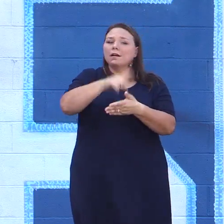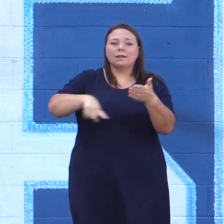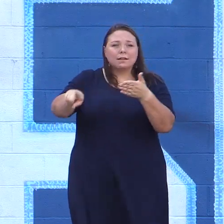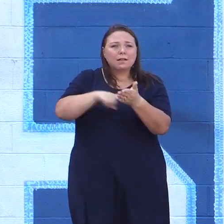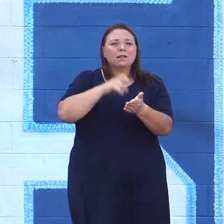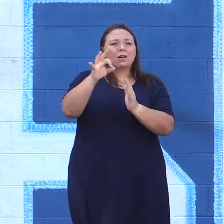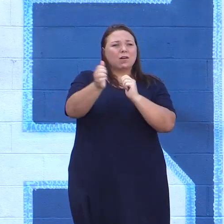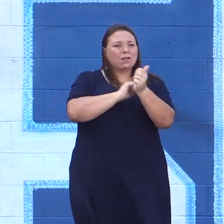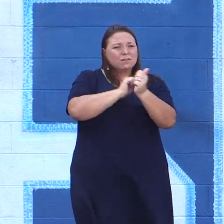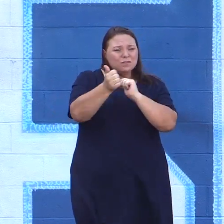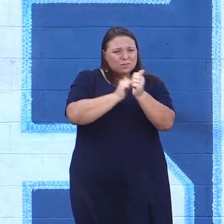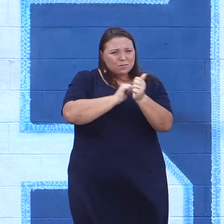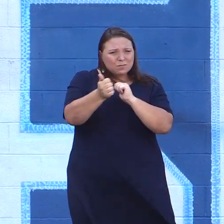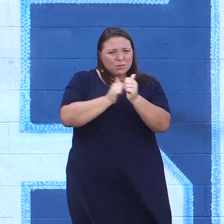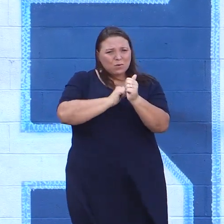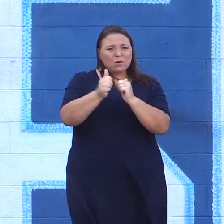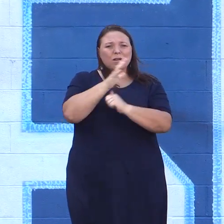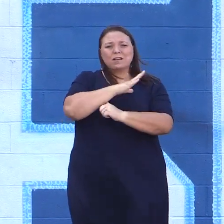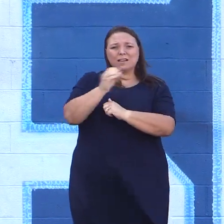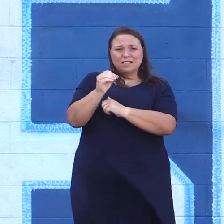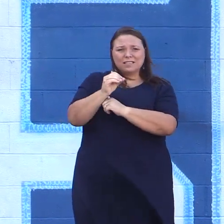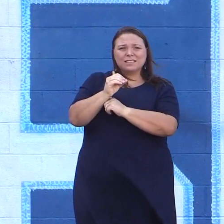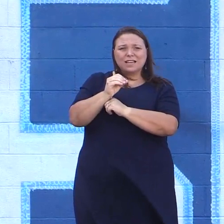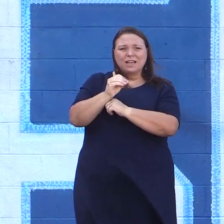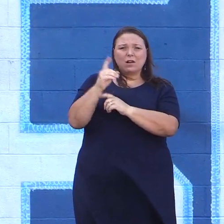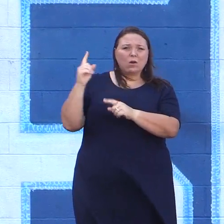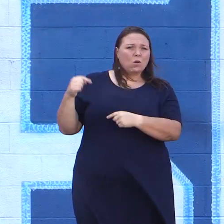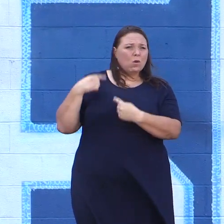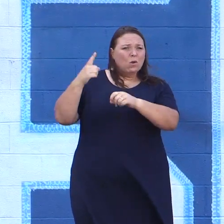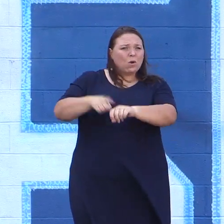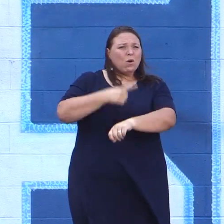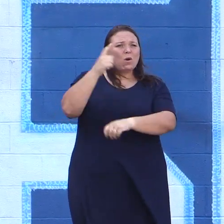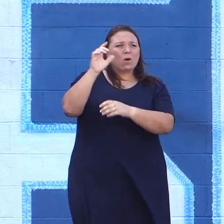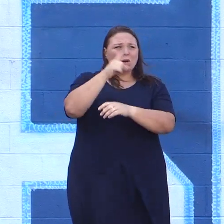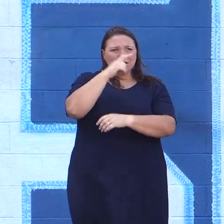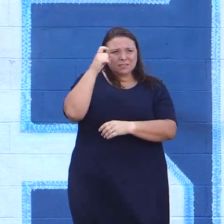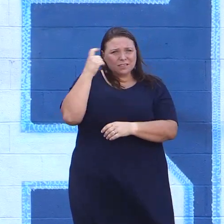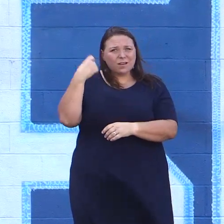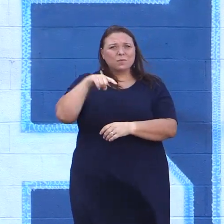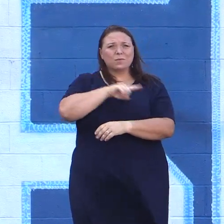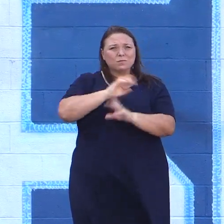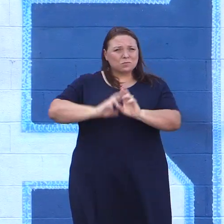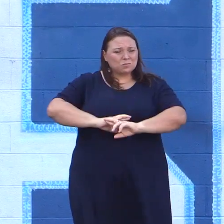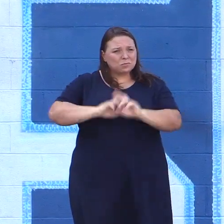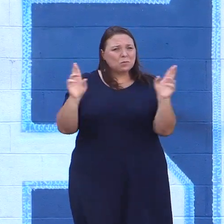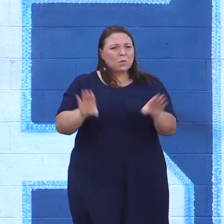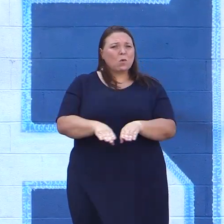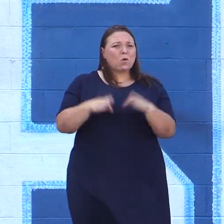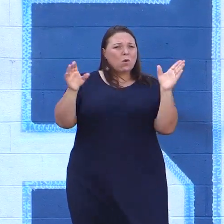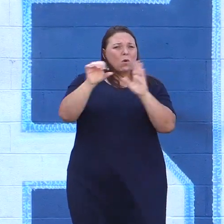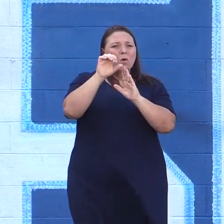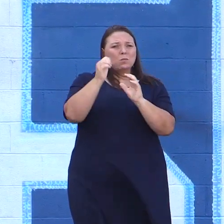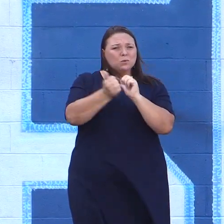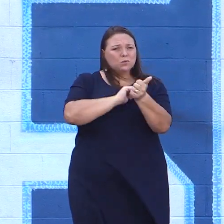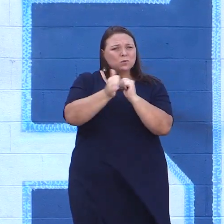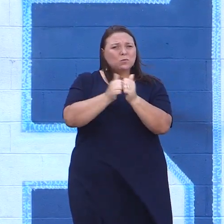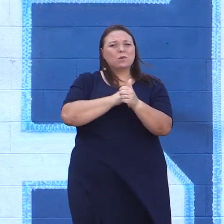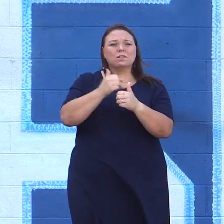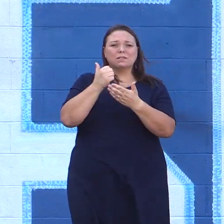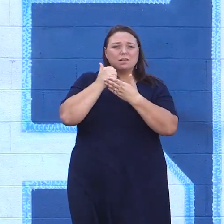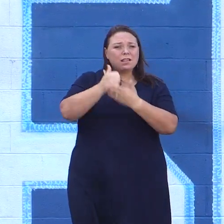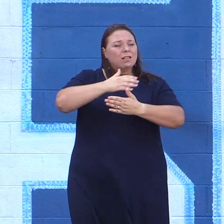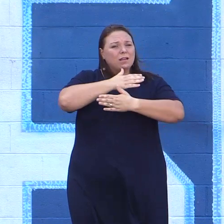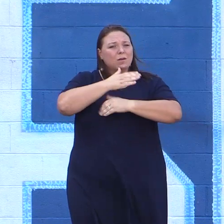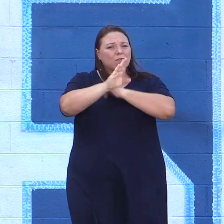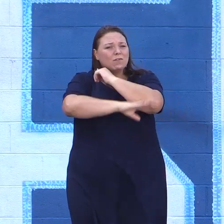of athletic competitions, and after a long summer than anyone wanted, we are ready for sports that make the fall so